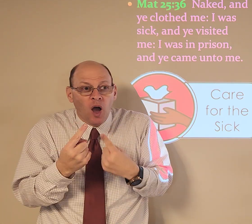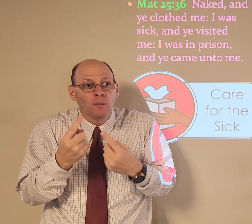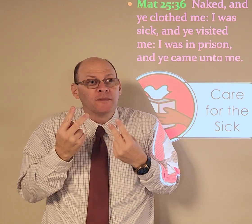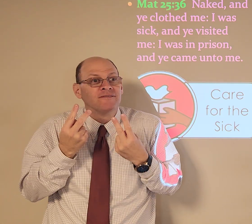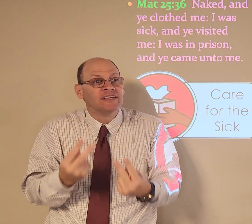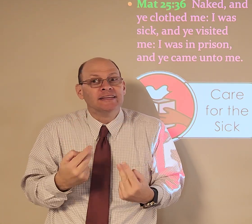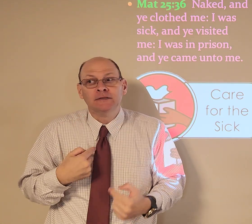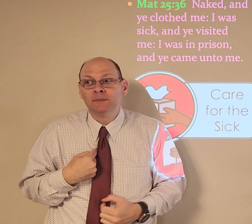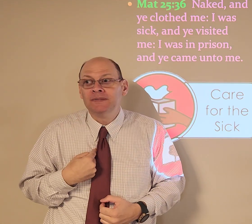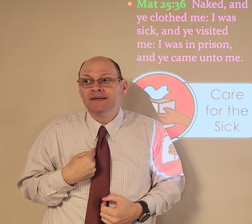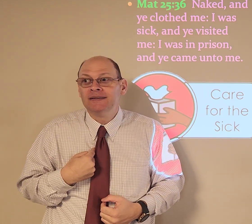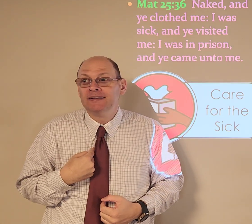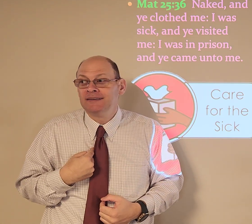and ye came unto me.